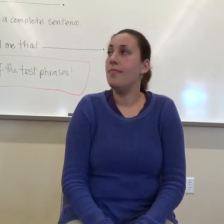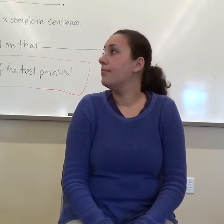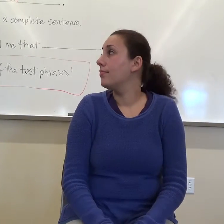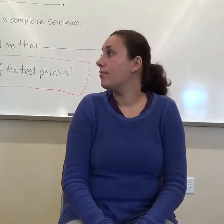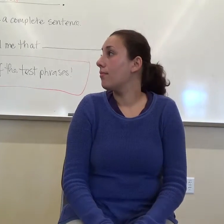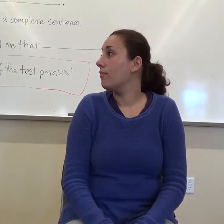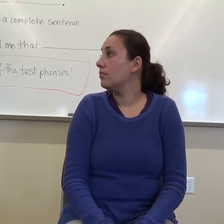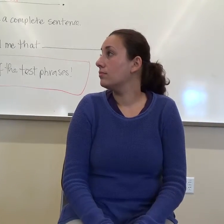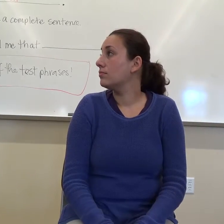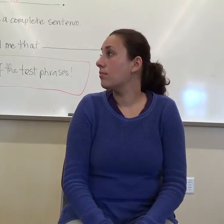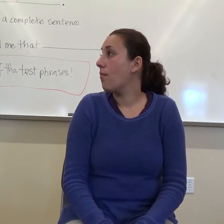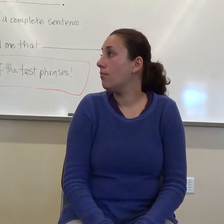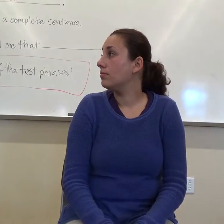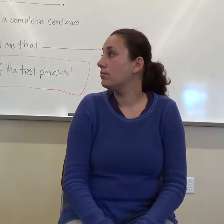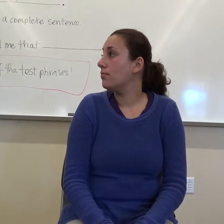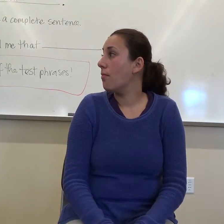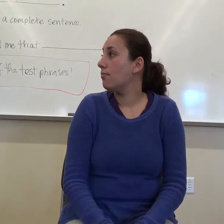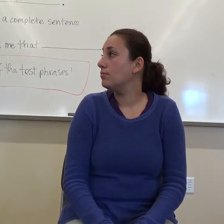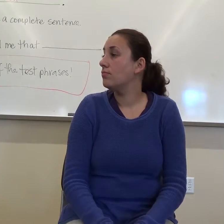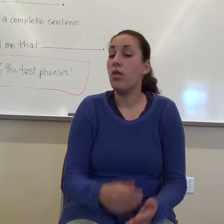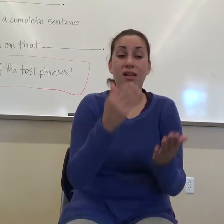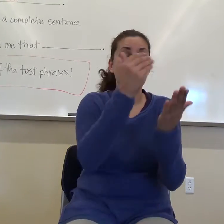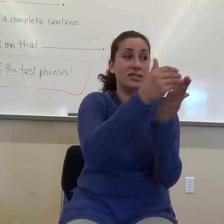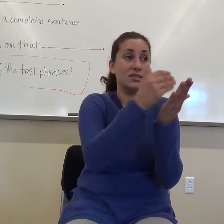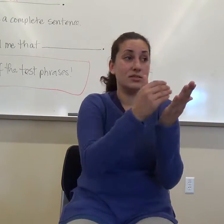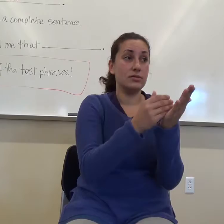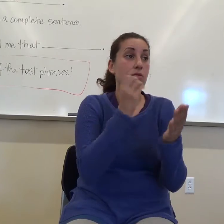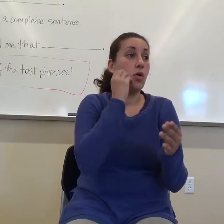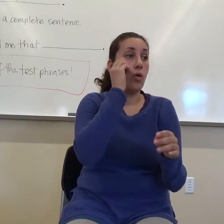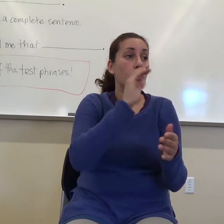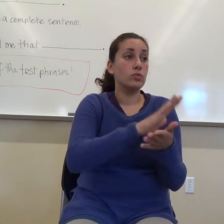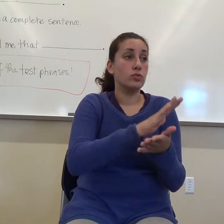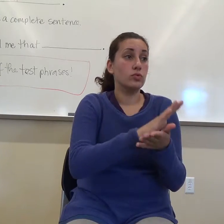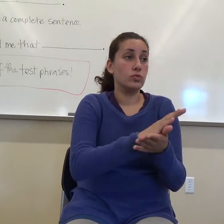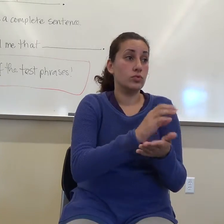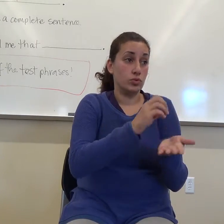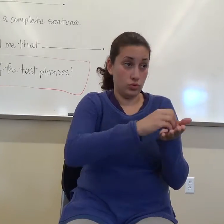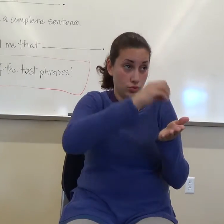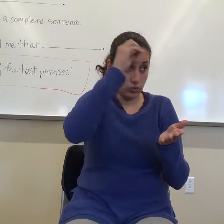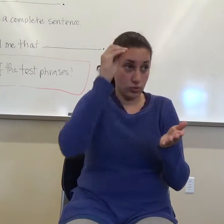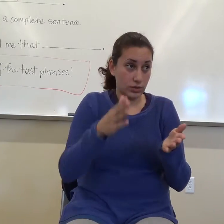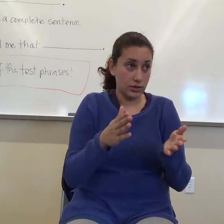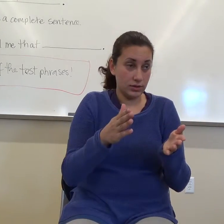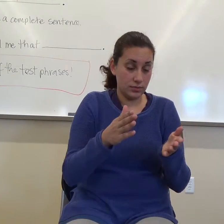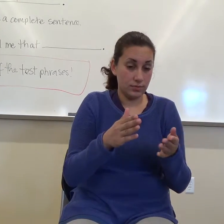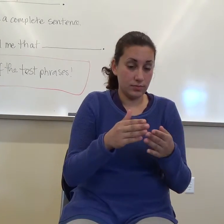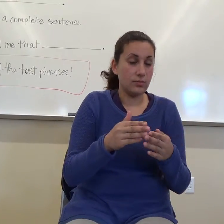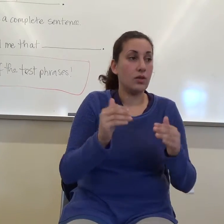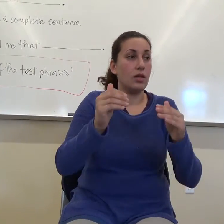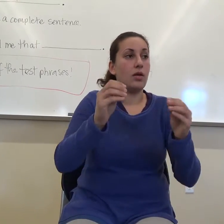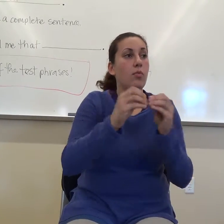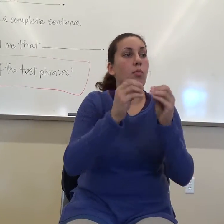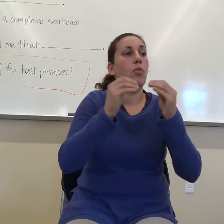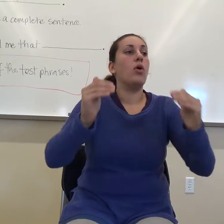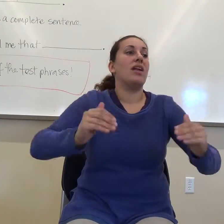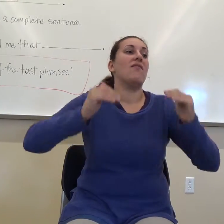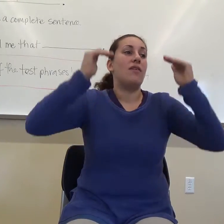That's a list of the stuff that homeschool students are excelling in. Okay,